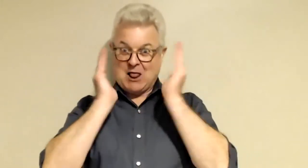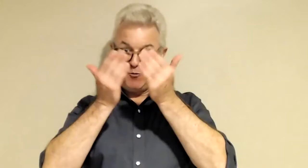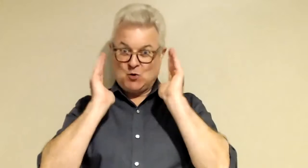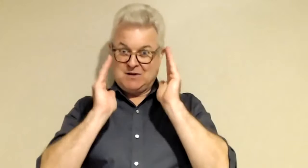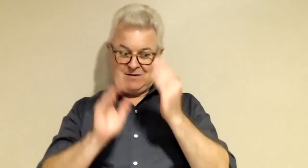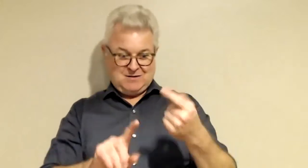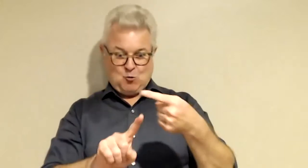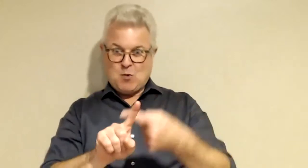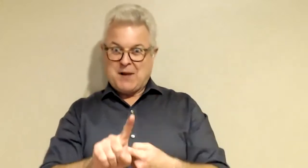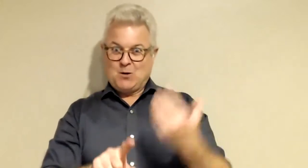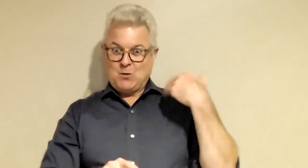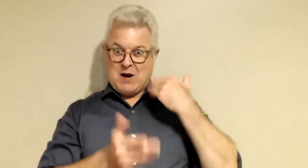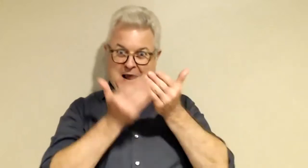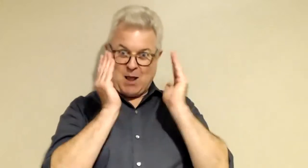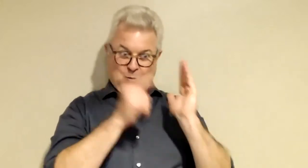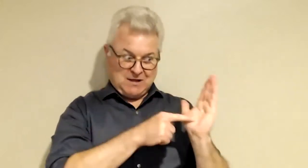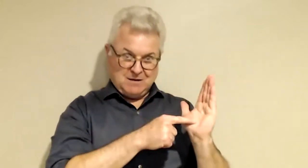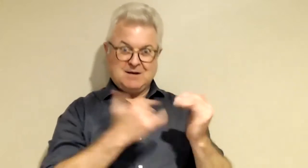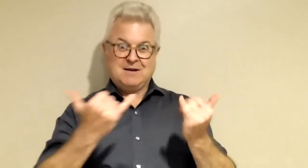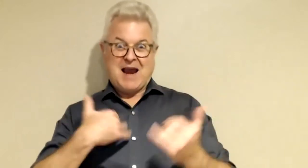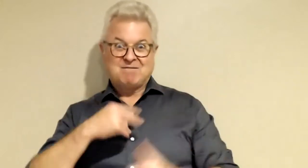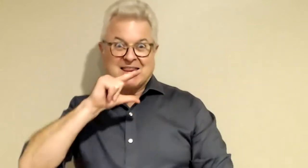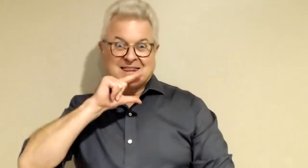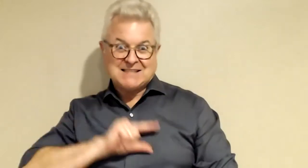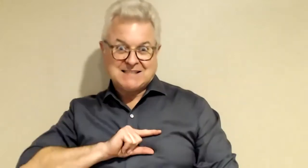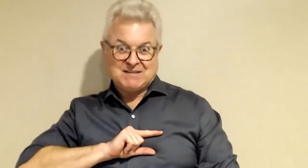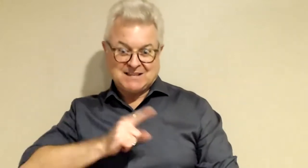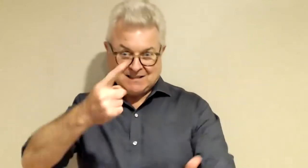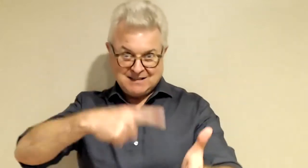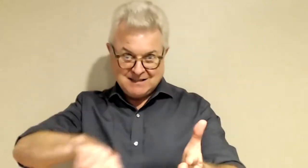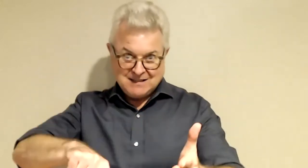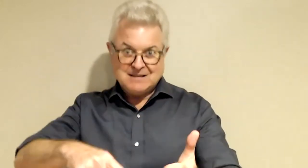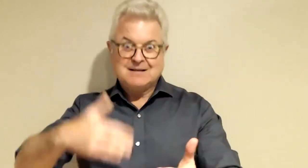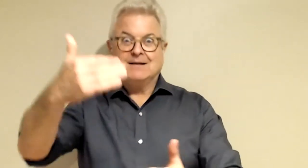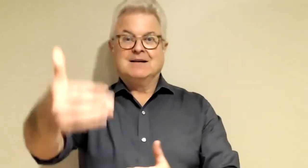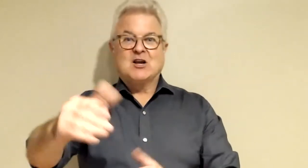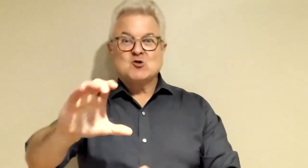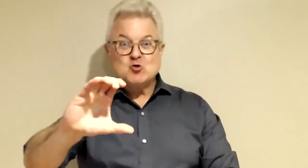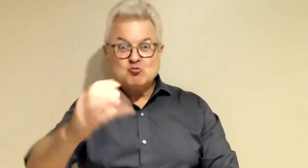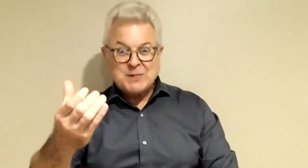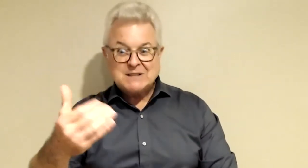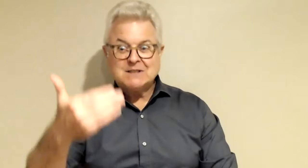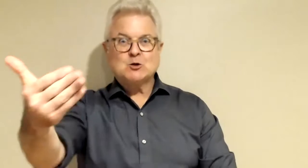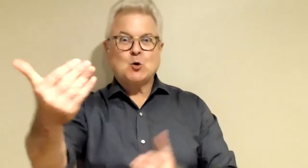embarking upon the holiday season. We just came out of the Halloween holiday season. We have Thanksgiving coming up next